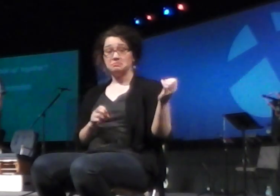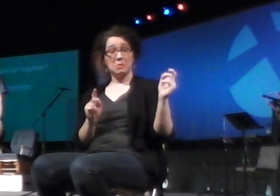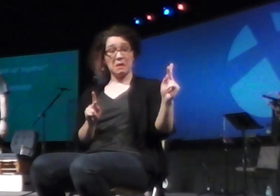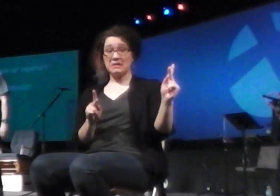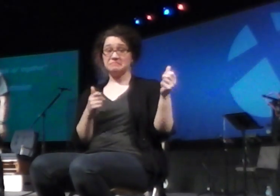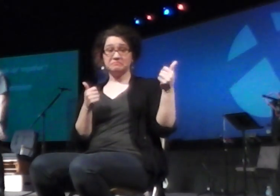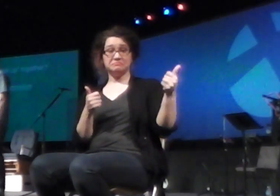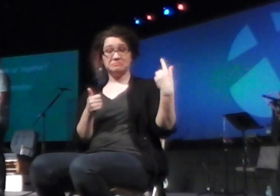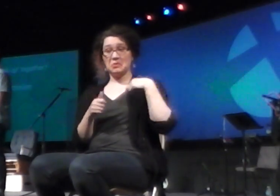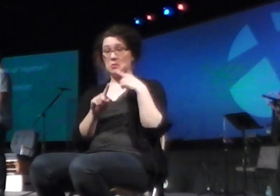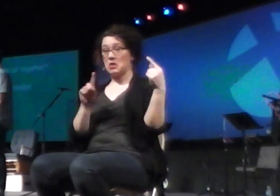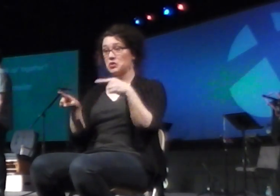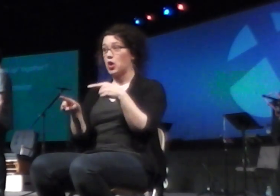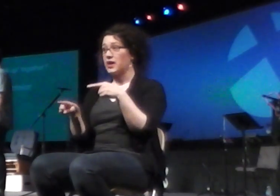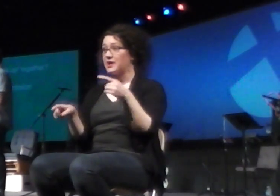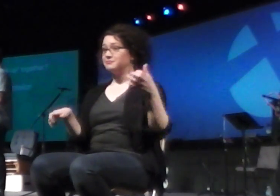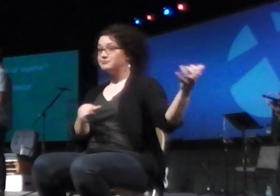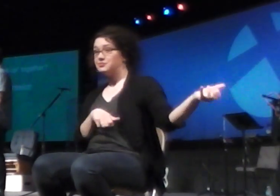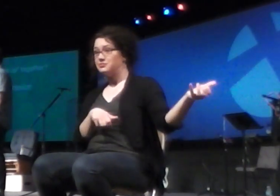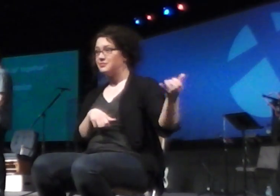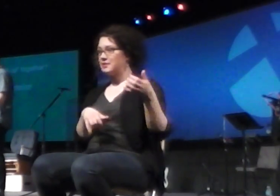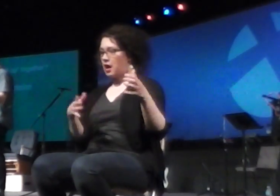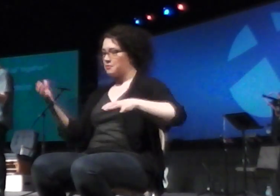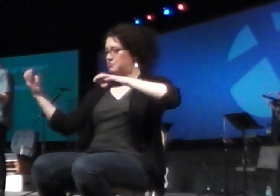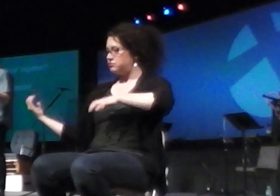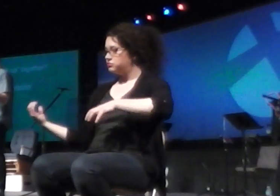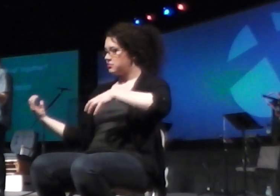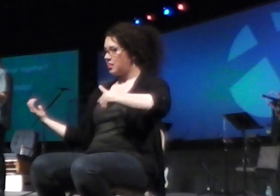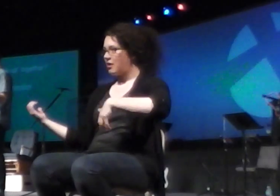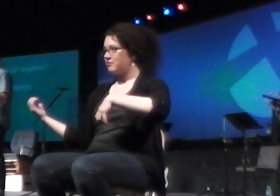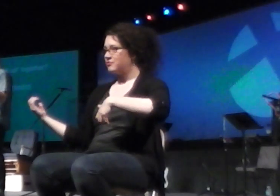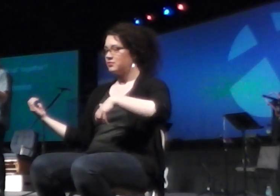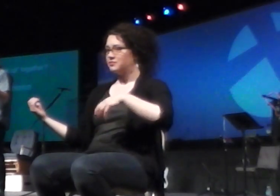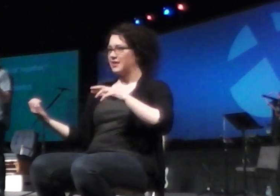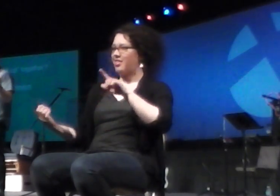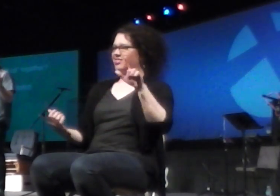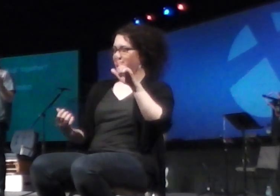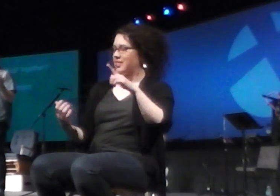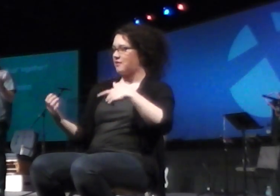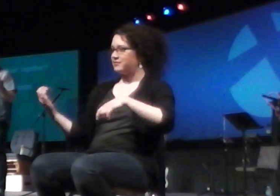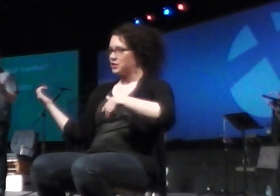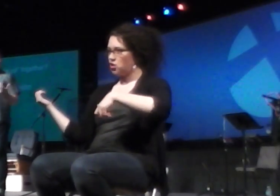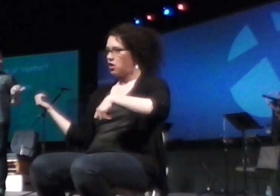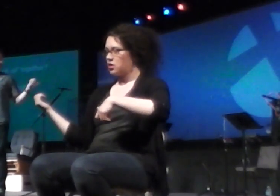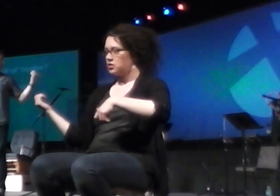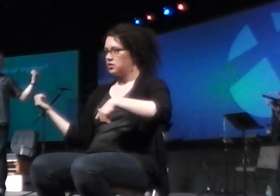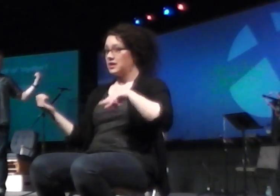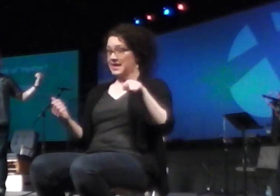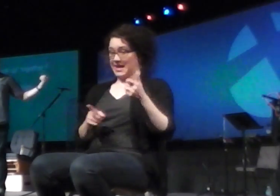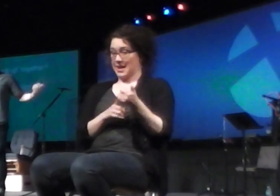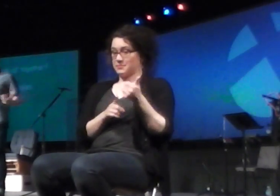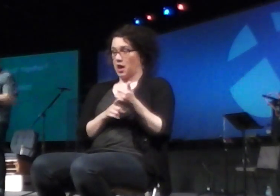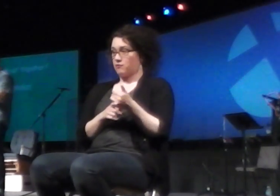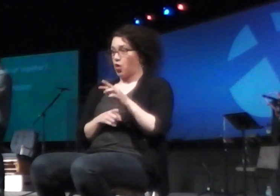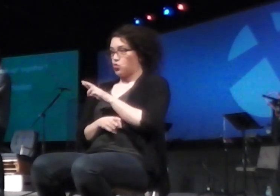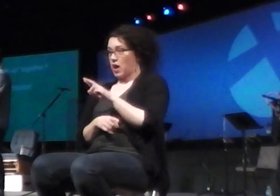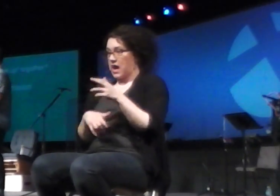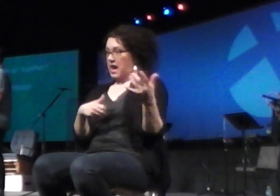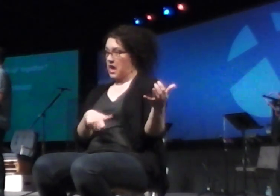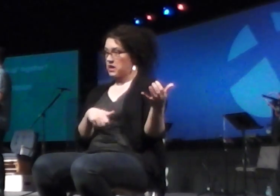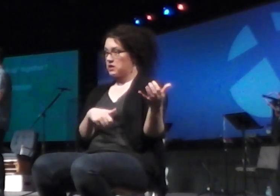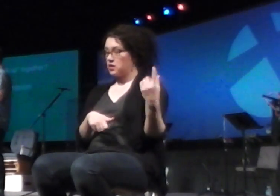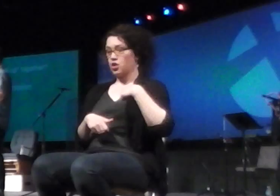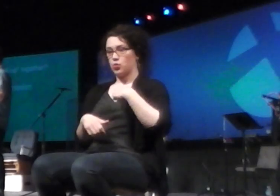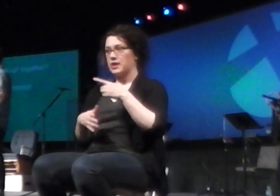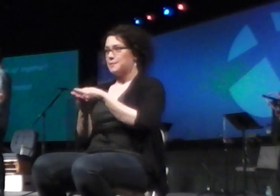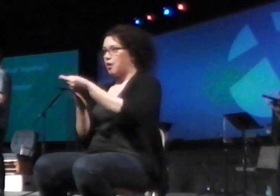sounds good. Let's go get you a lefty guitar. So Alan's right-handed. He's a right-handed person. But we got him a left-handed guitar and strung it